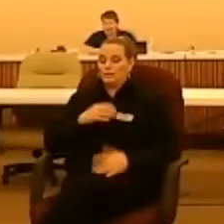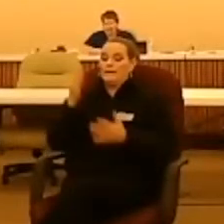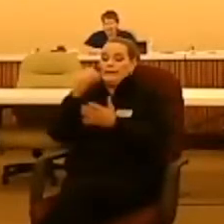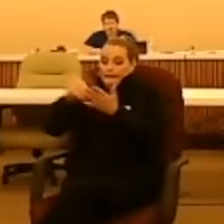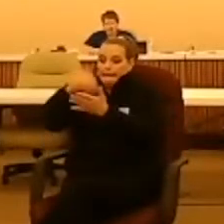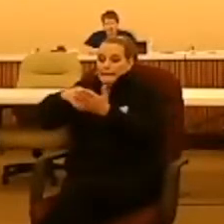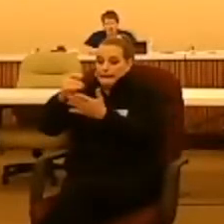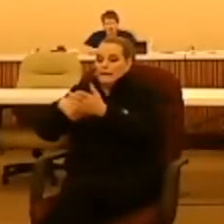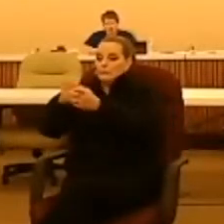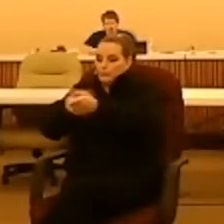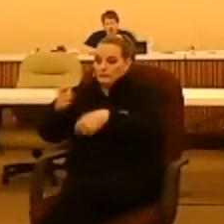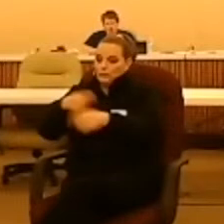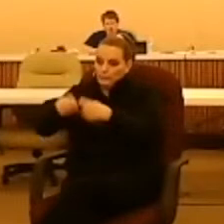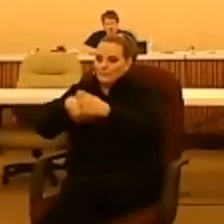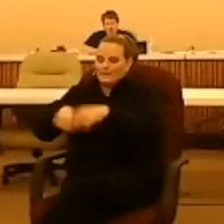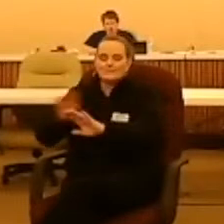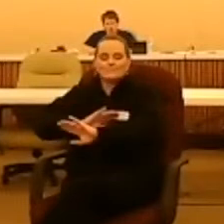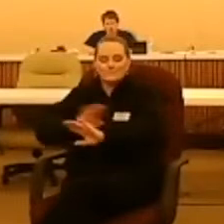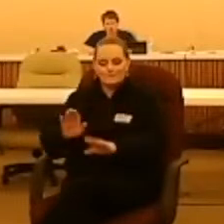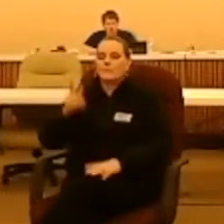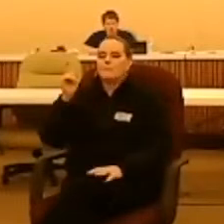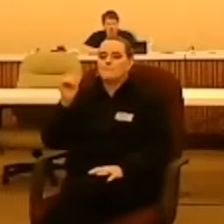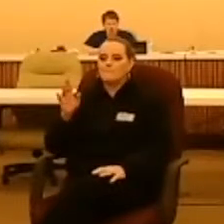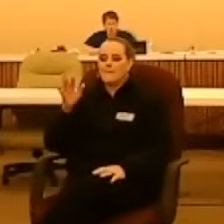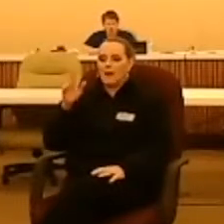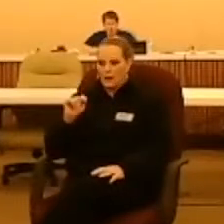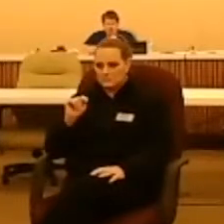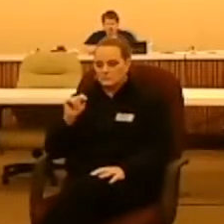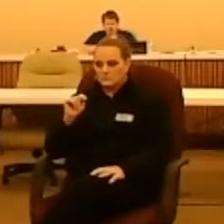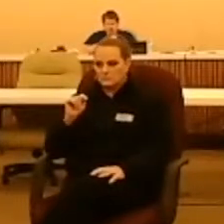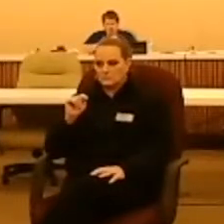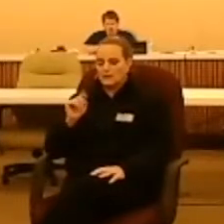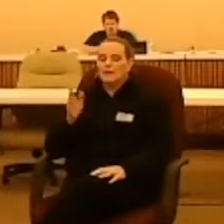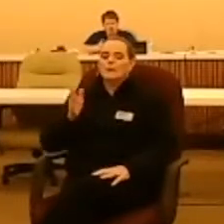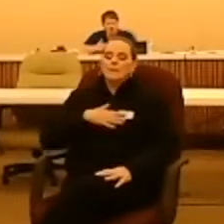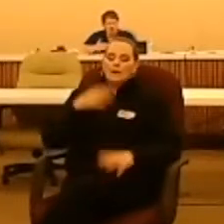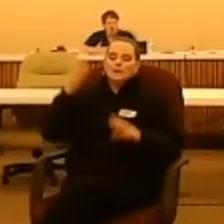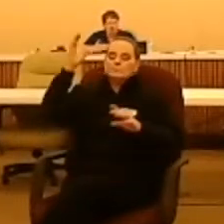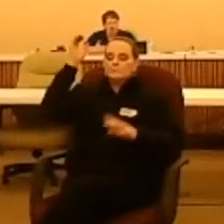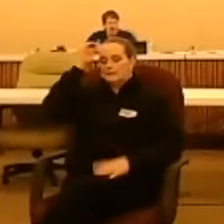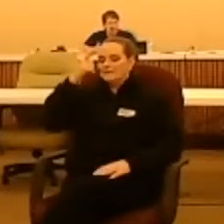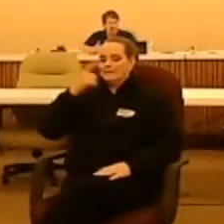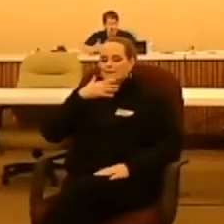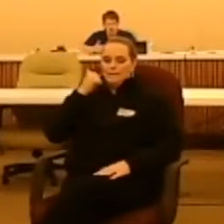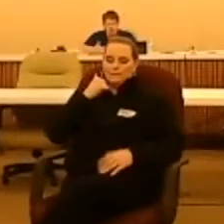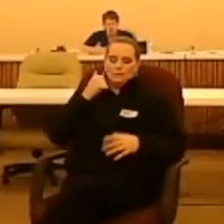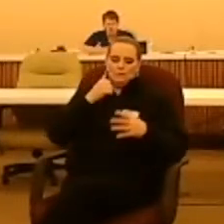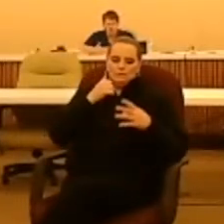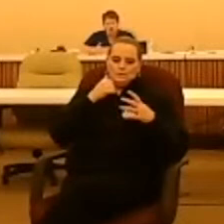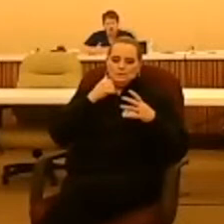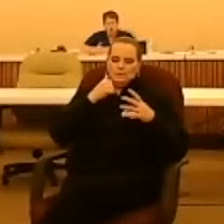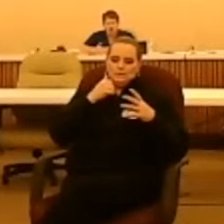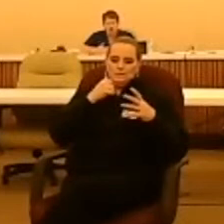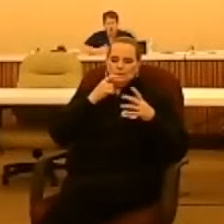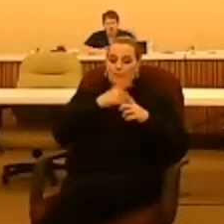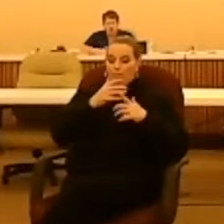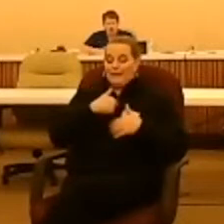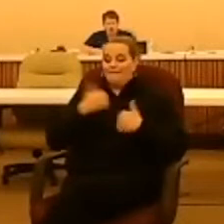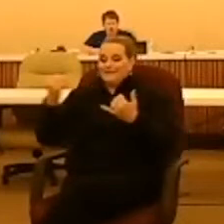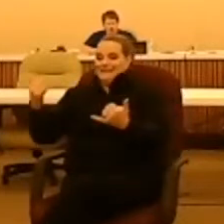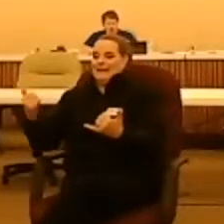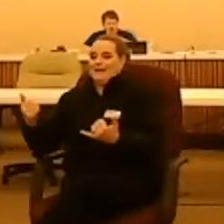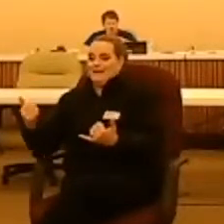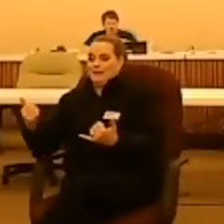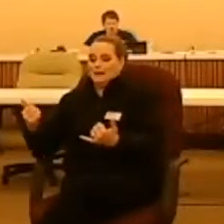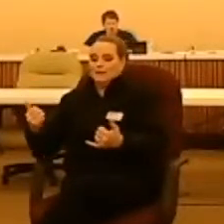right? But the point being, this to me is better than what we've got today.